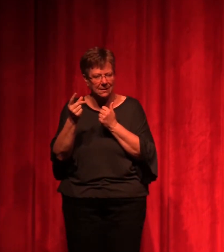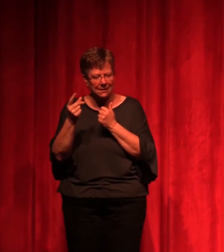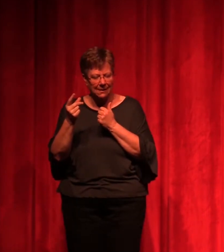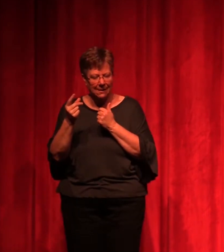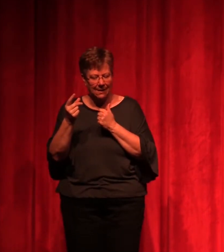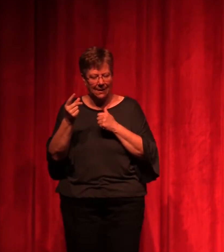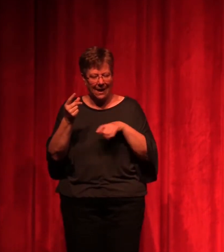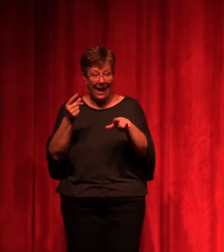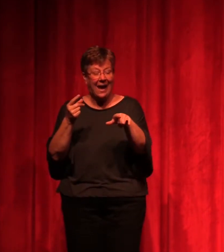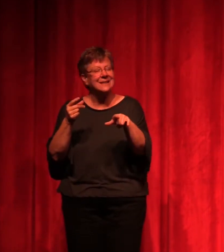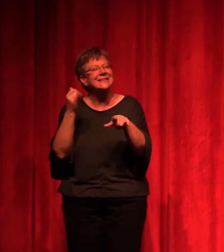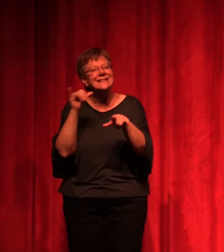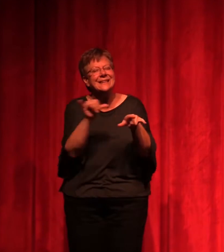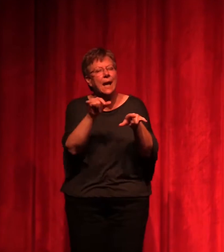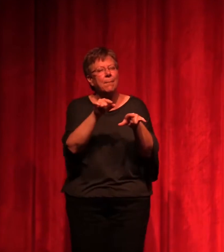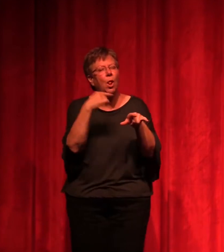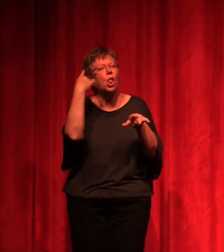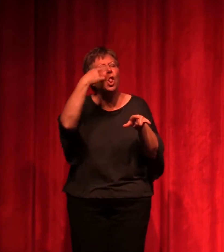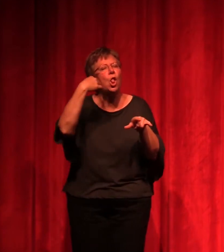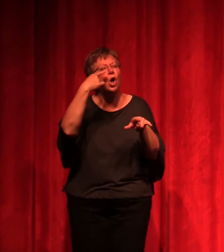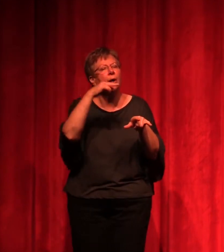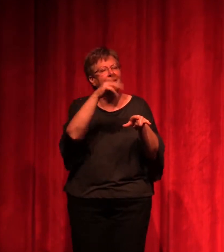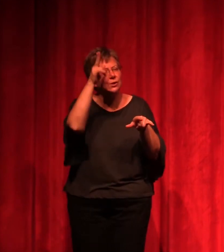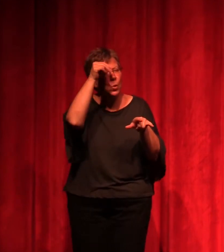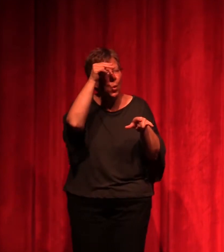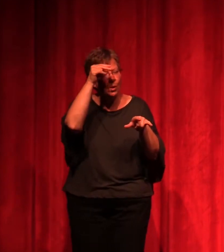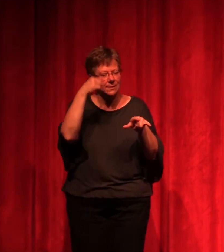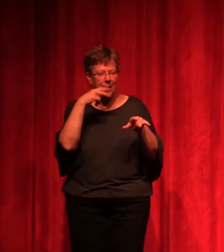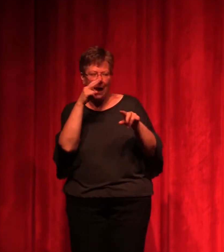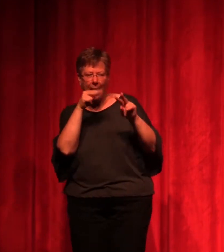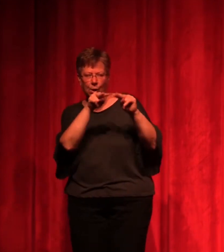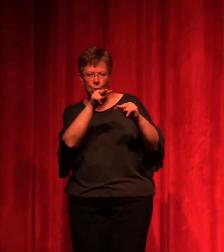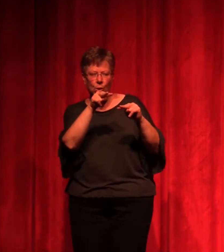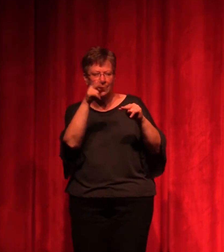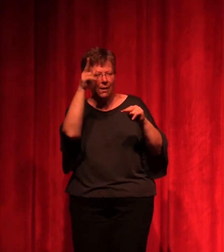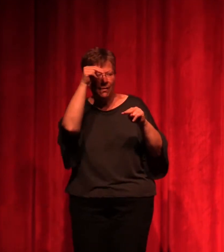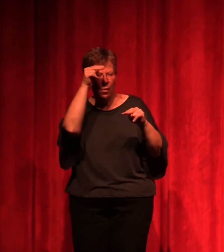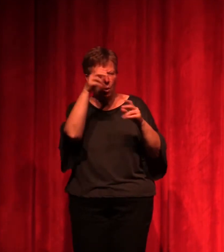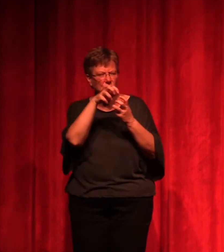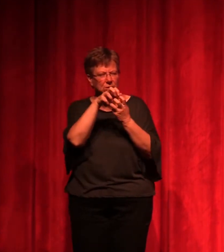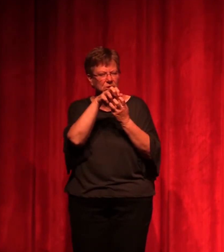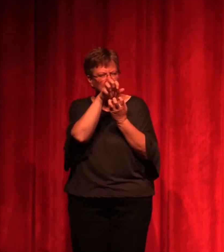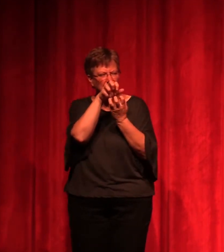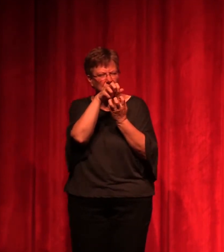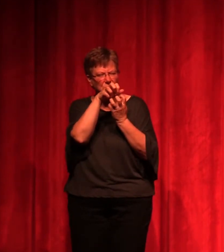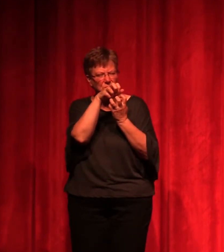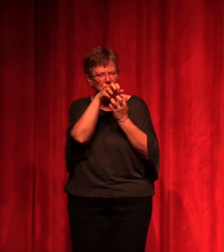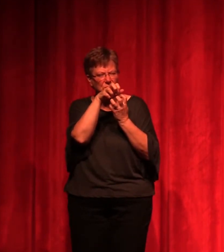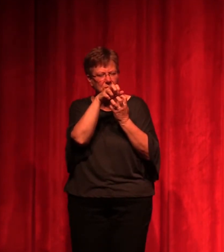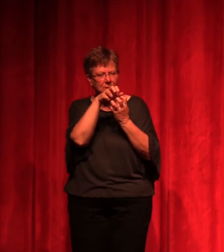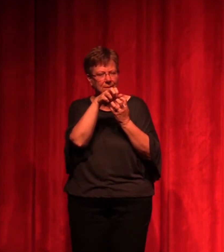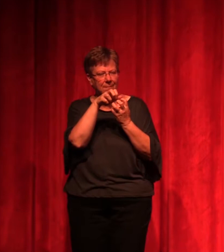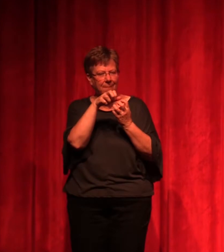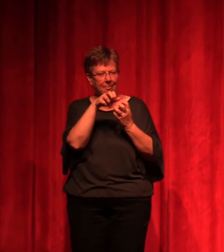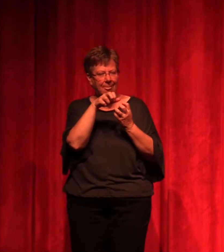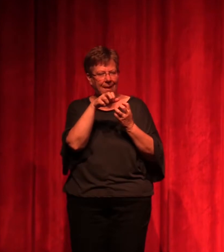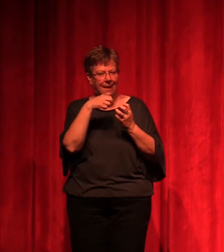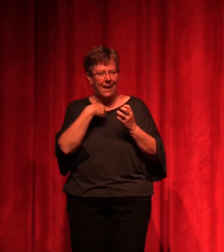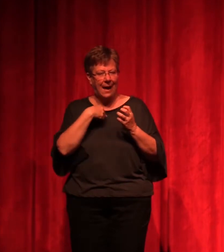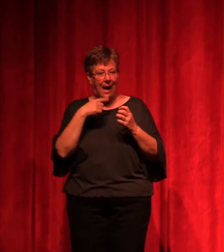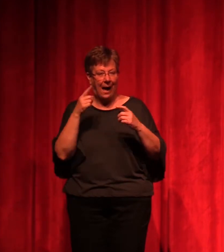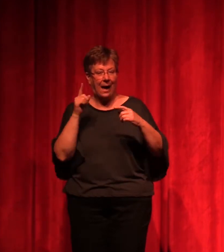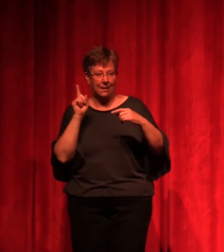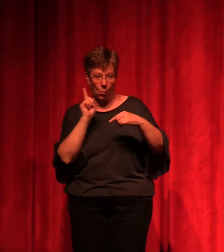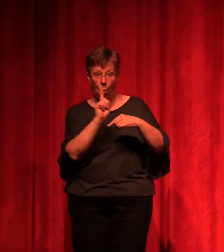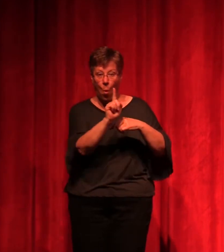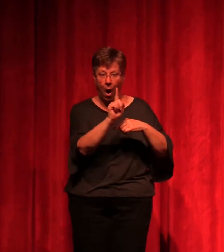up to him, and I knew with a dog, you kind of let him sniff you. So I kind of look out, you don't look him in the eyes, and I walk up to him, and it worked. The horse